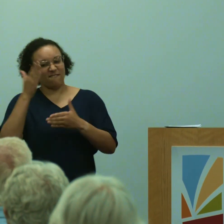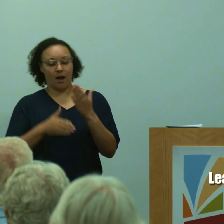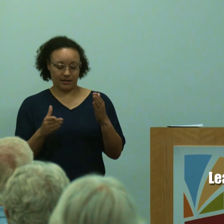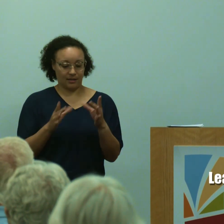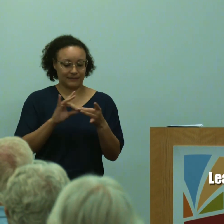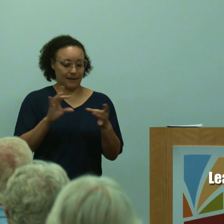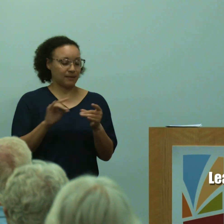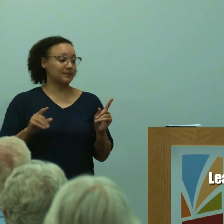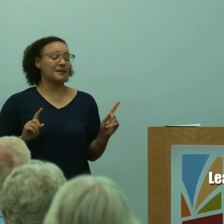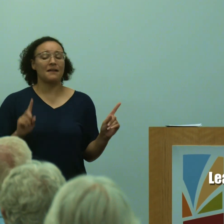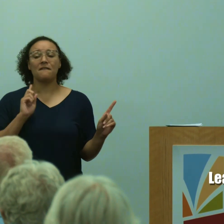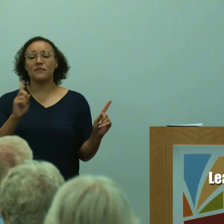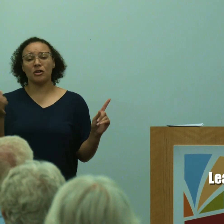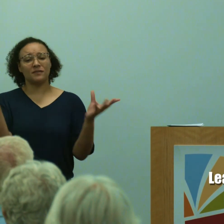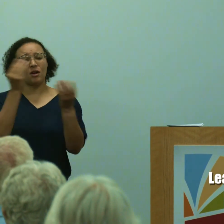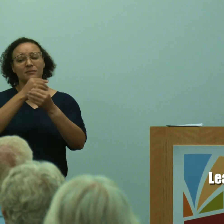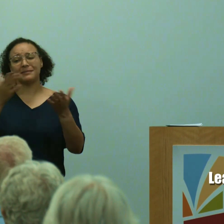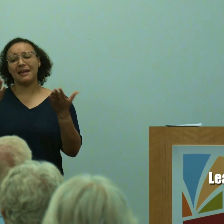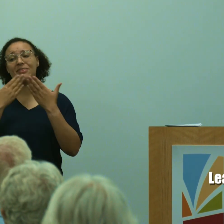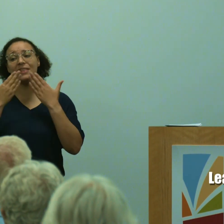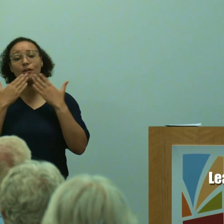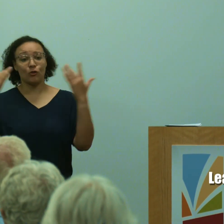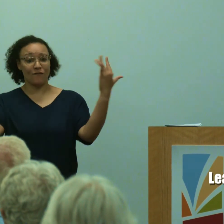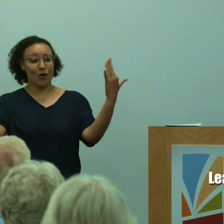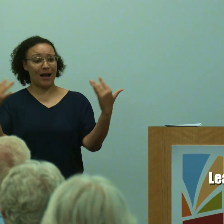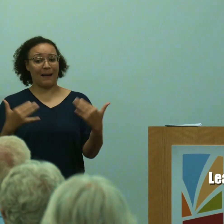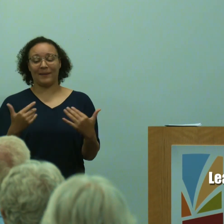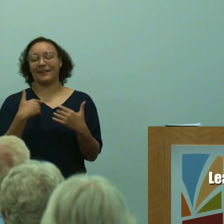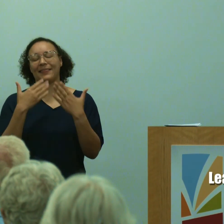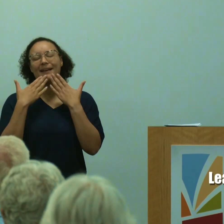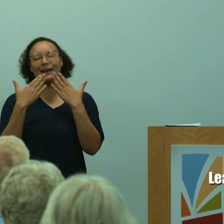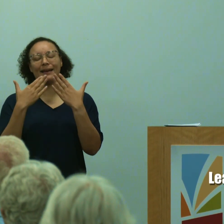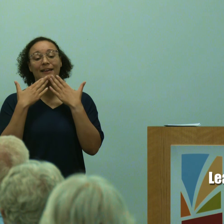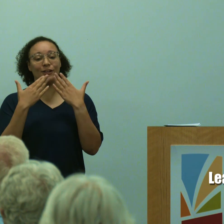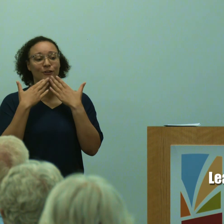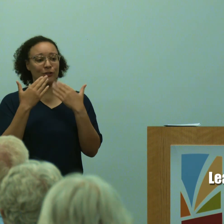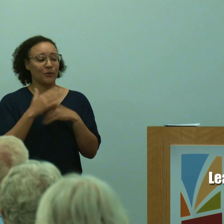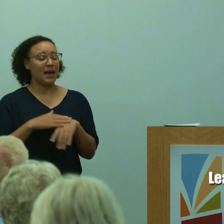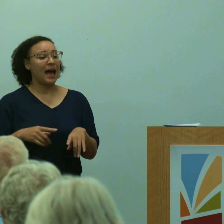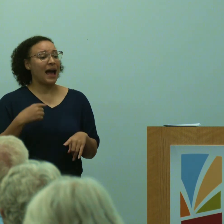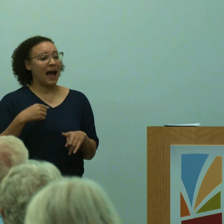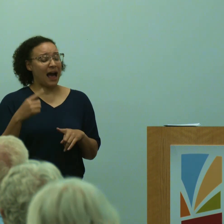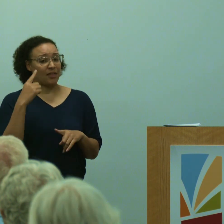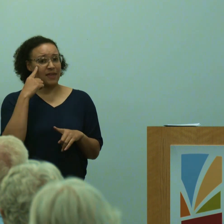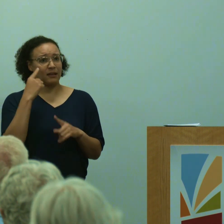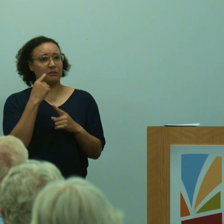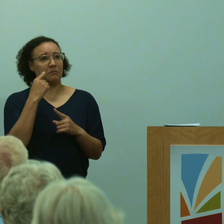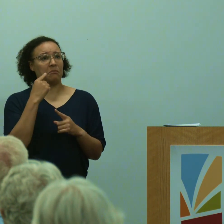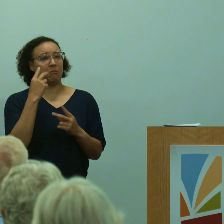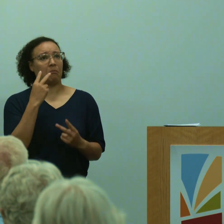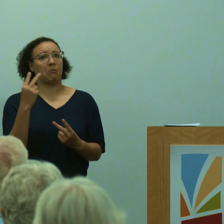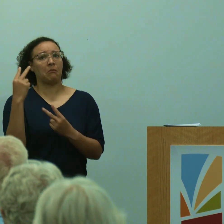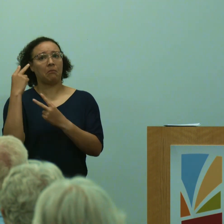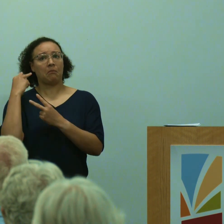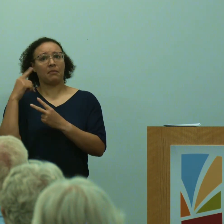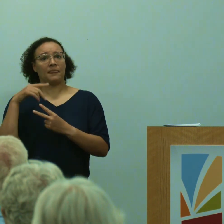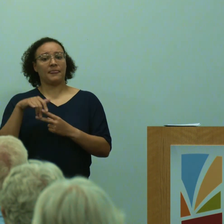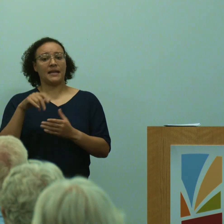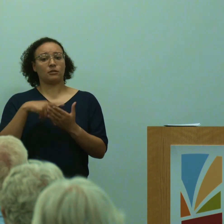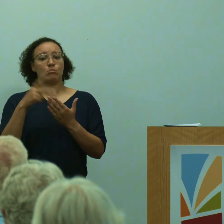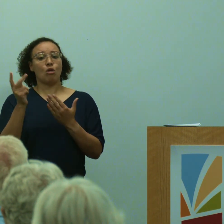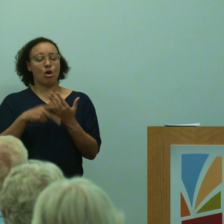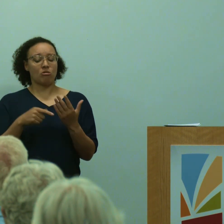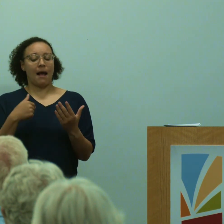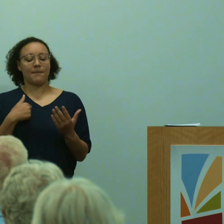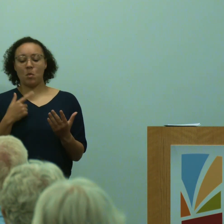First of all, thank you all for coming tonight. I think that when we planned this program, that we knew people would